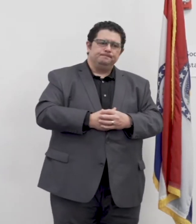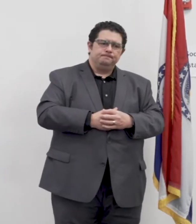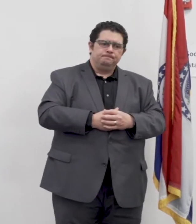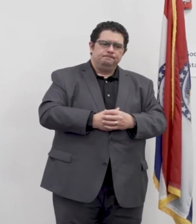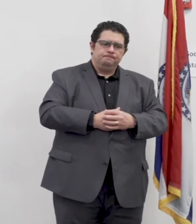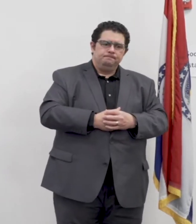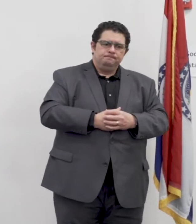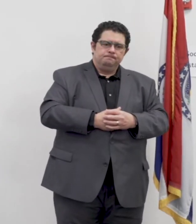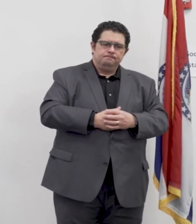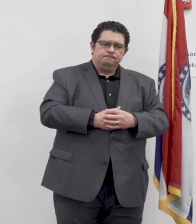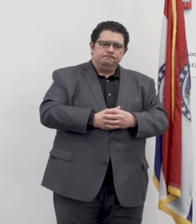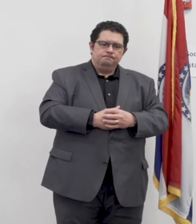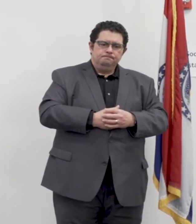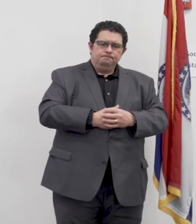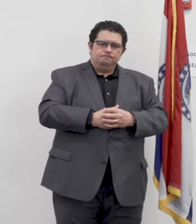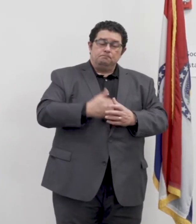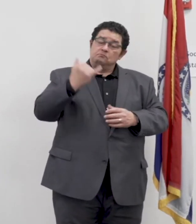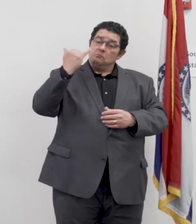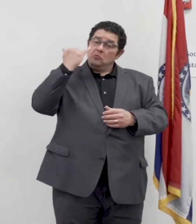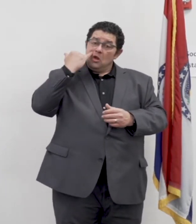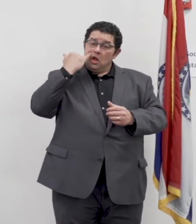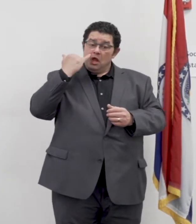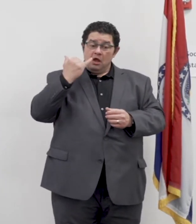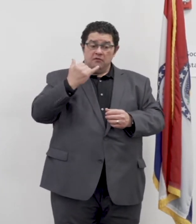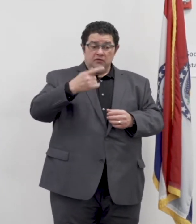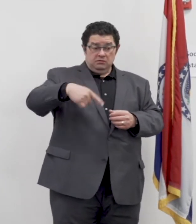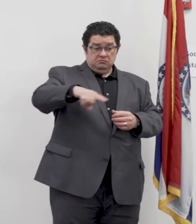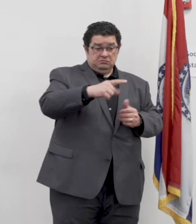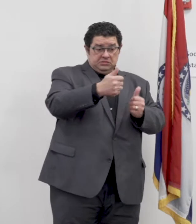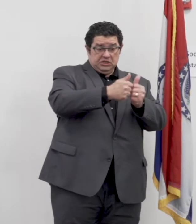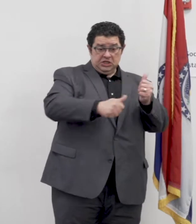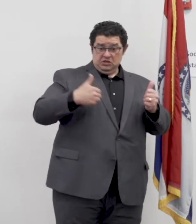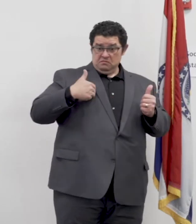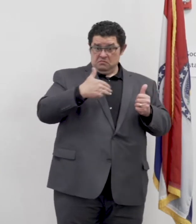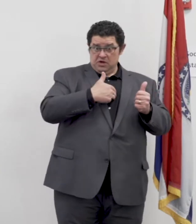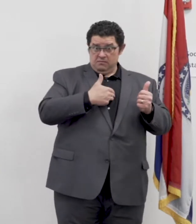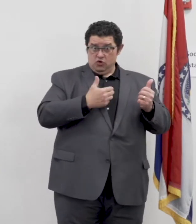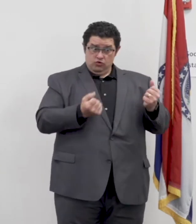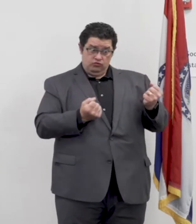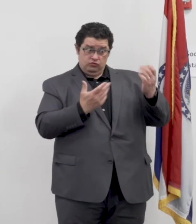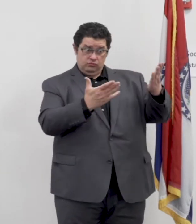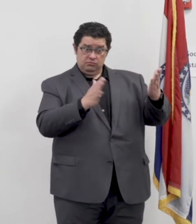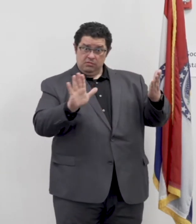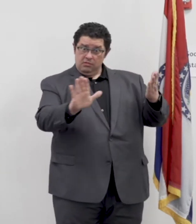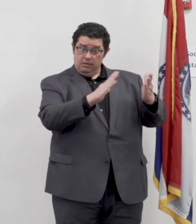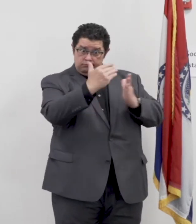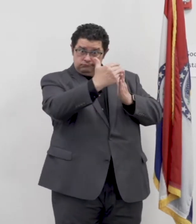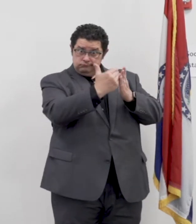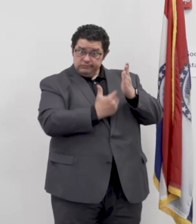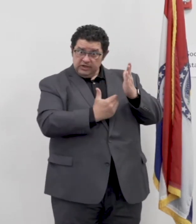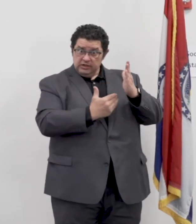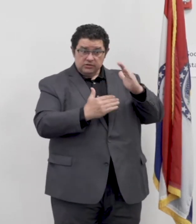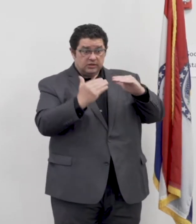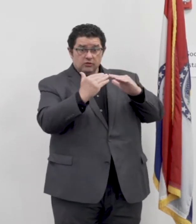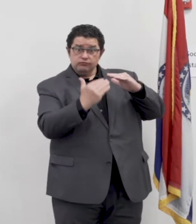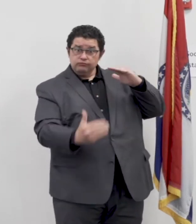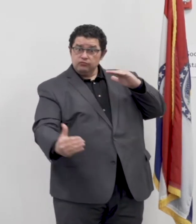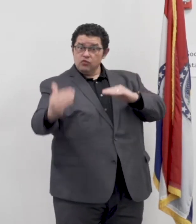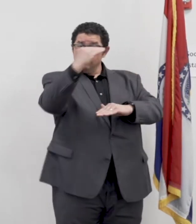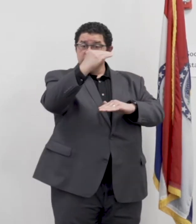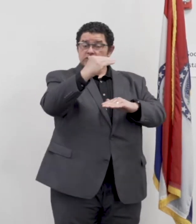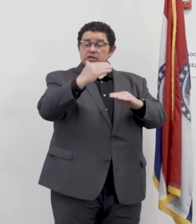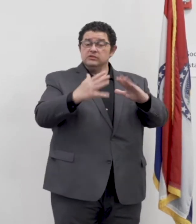If the recommendations of each council district exceed the award amount, the total budget for these